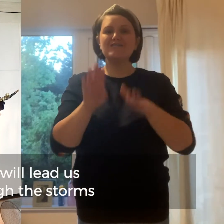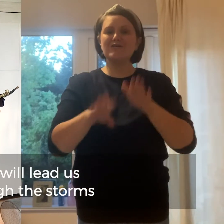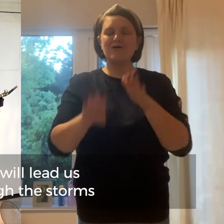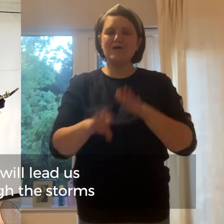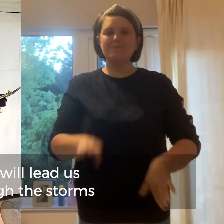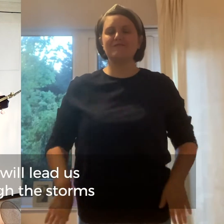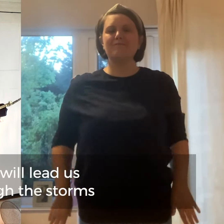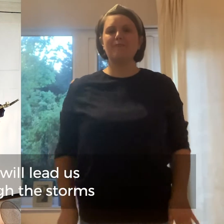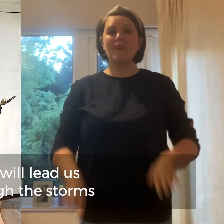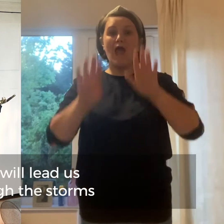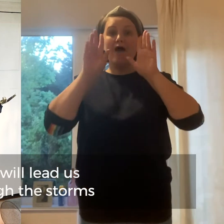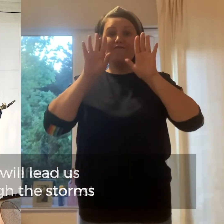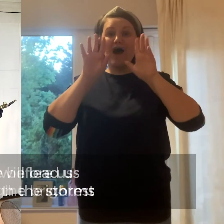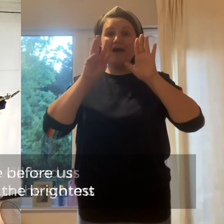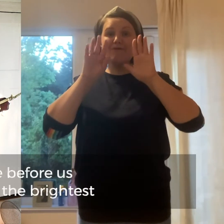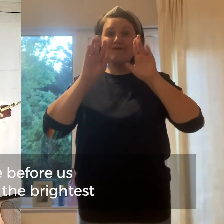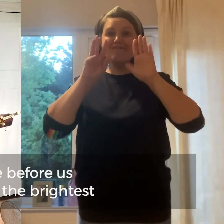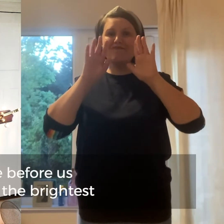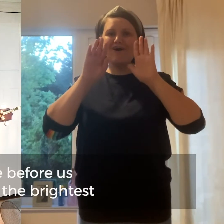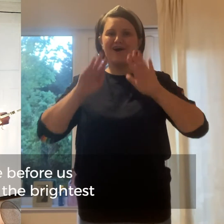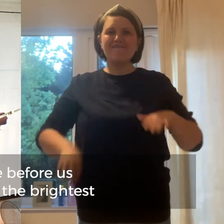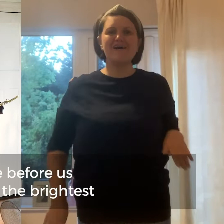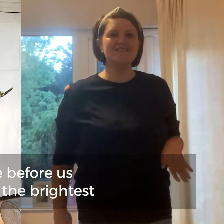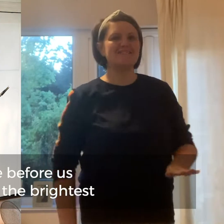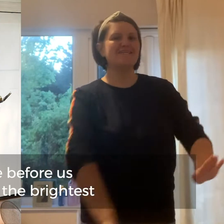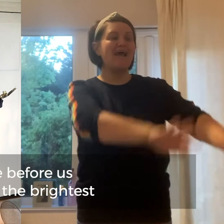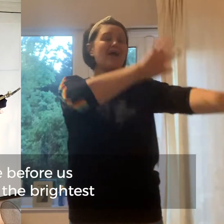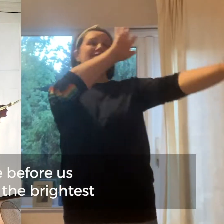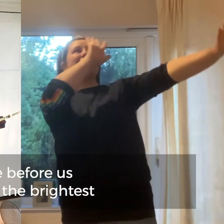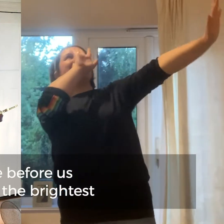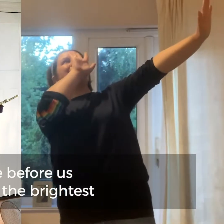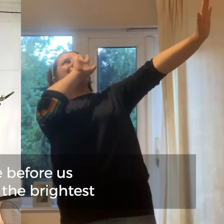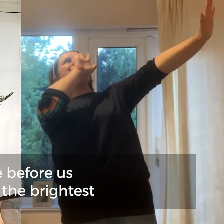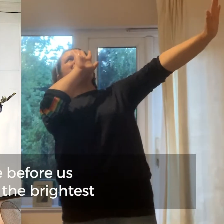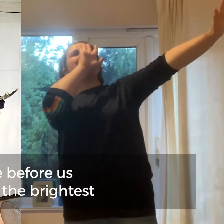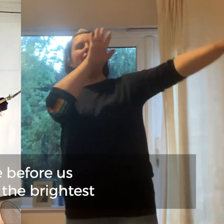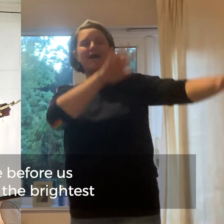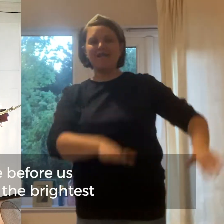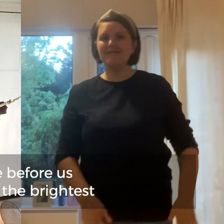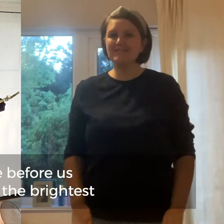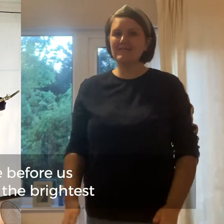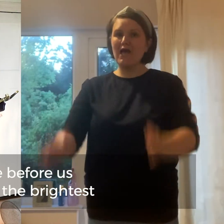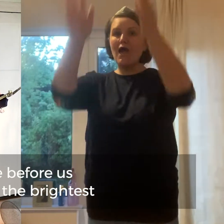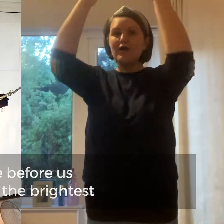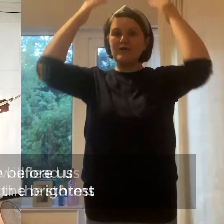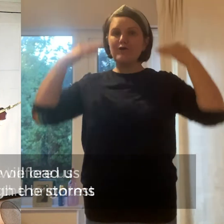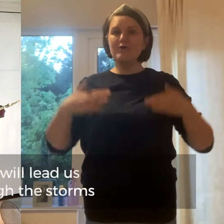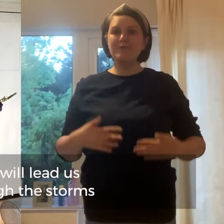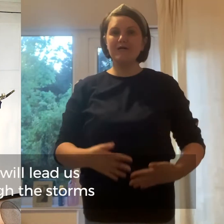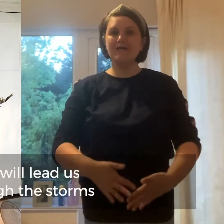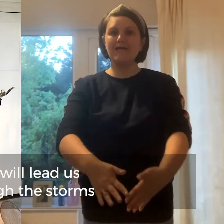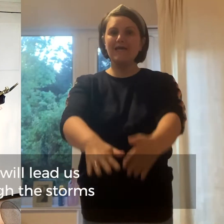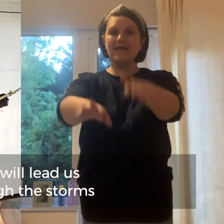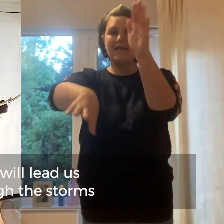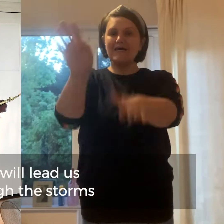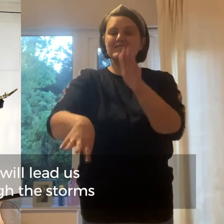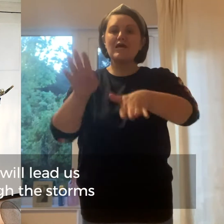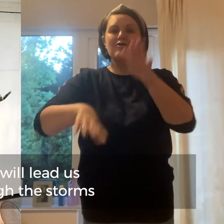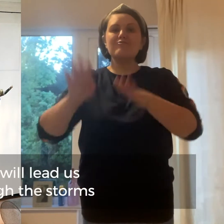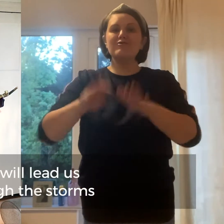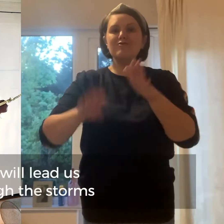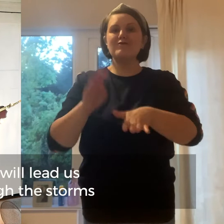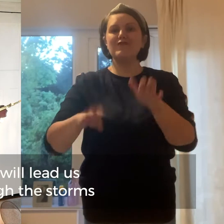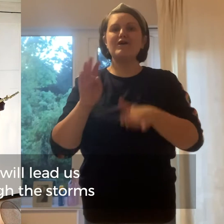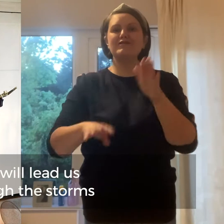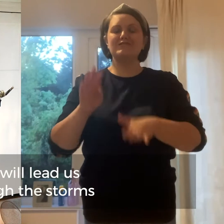the storms. Far before us, you're the brightest. You will lead